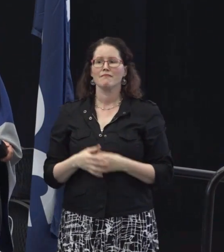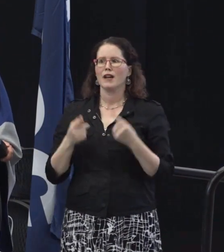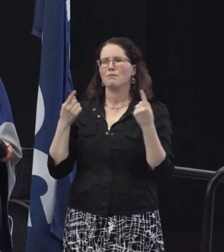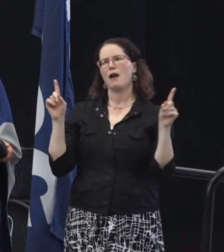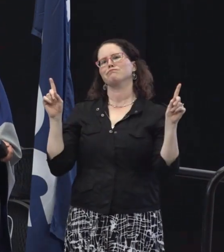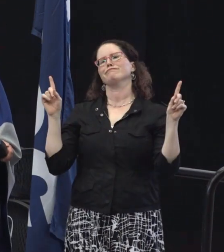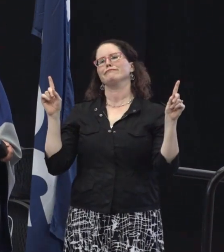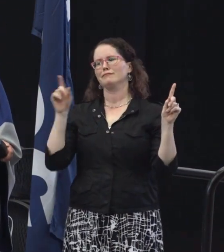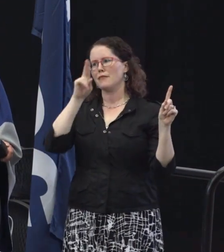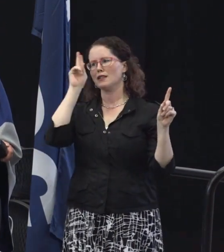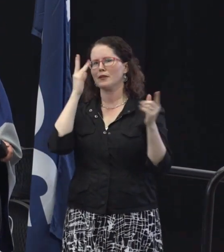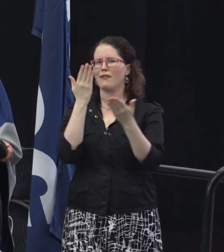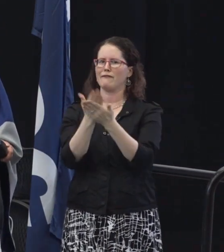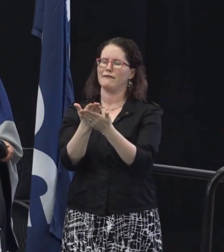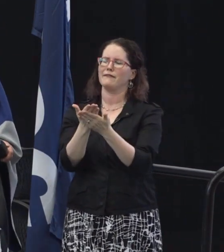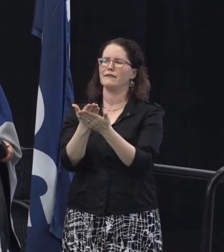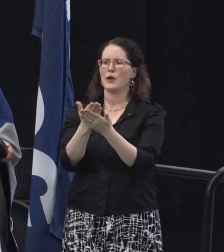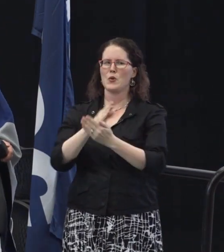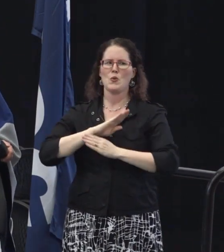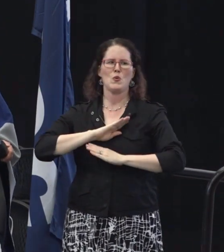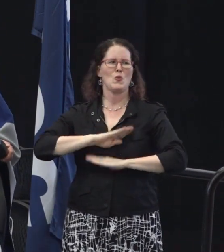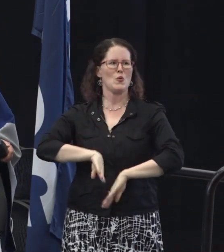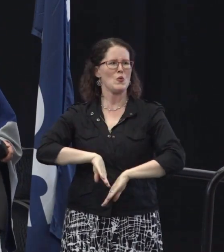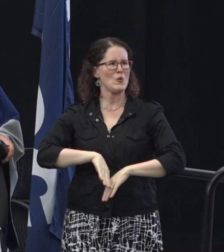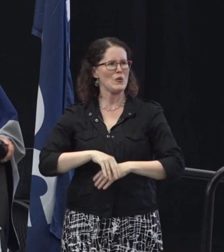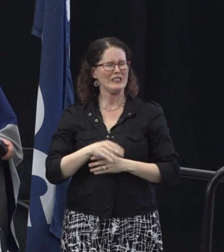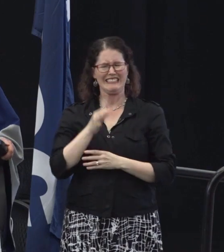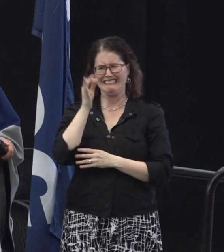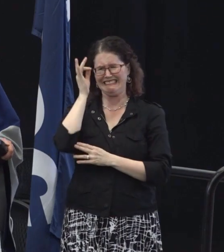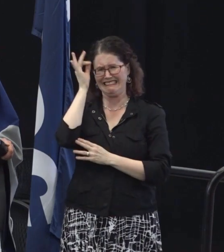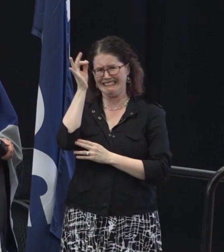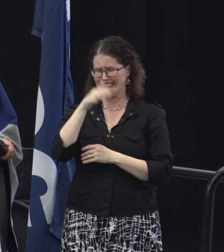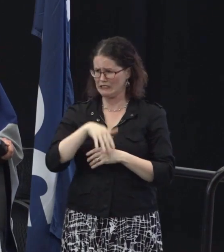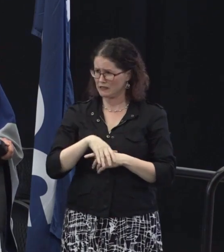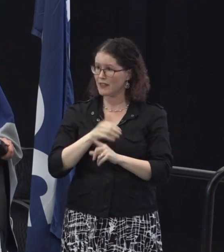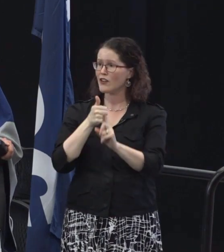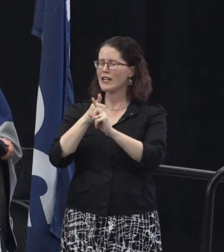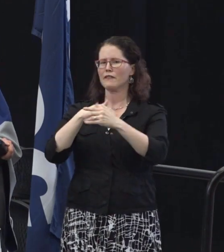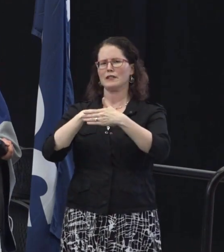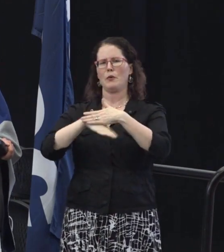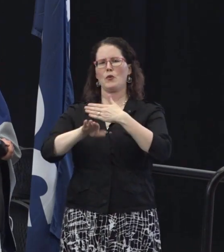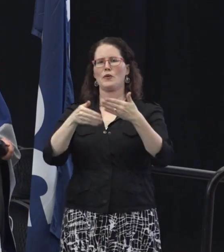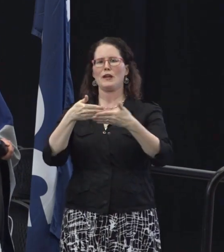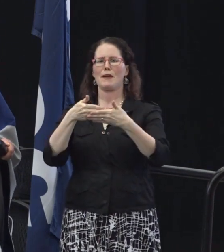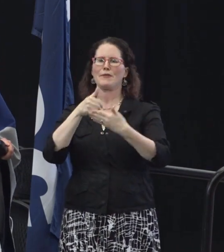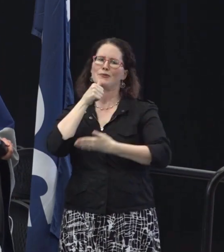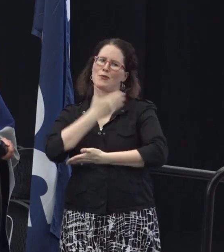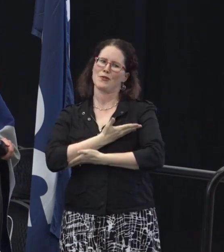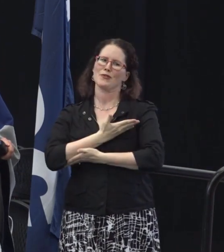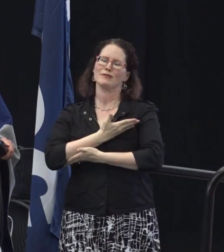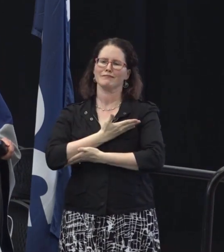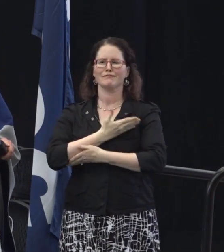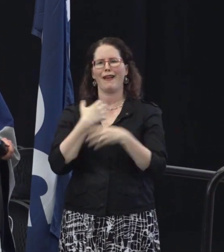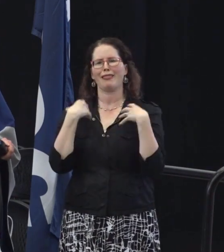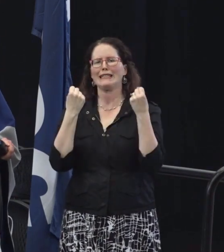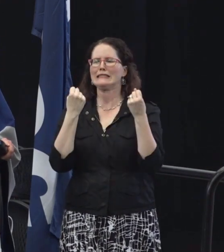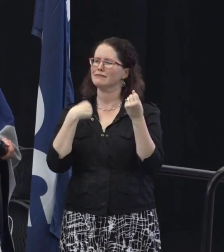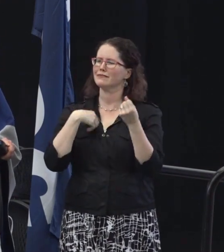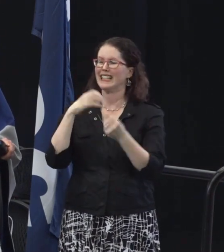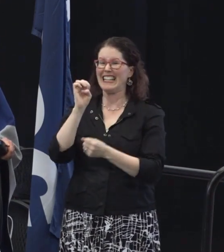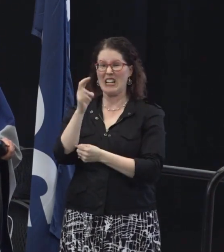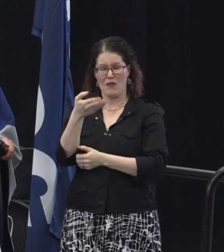made it to the hospital, and with just moments to spare, Sarah gave birth to a beautiful baby daughter in the emergency